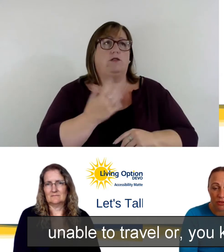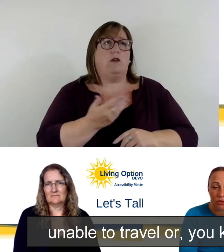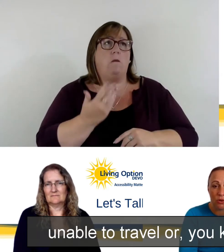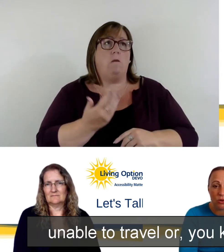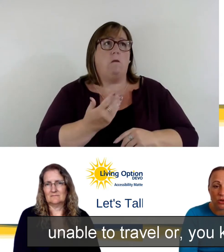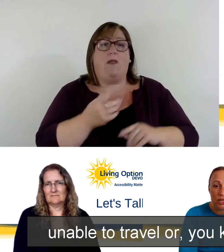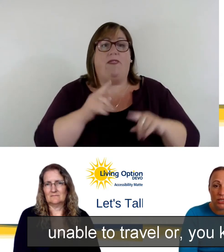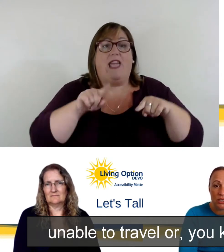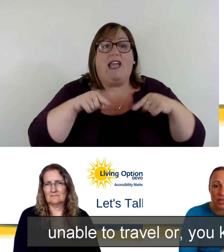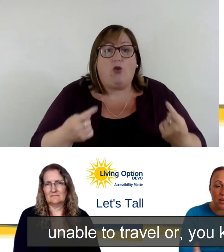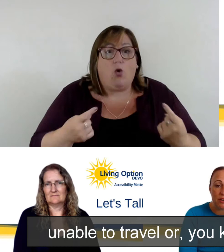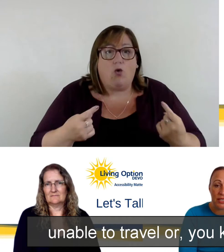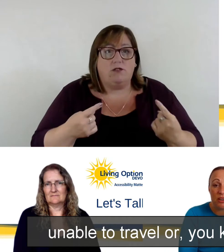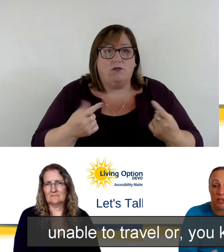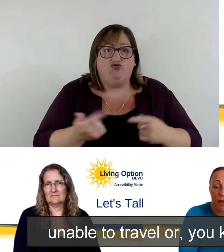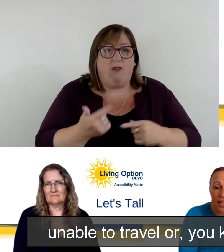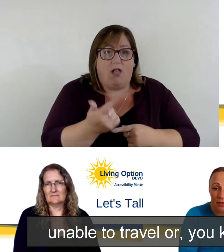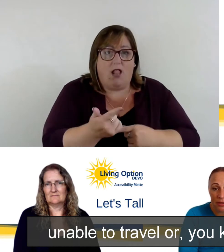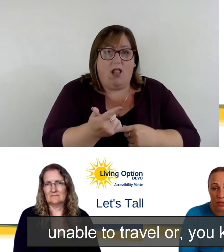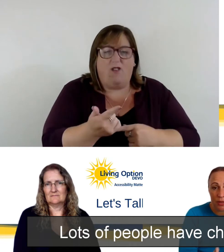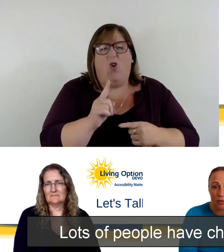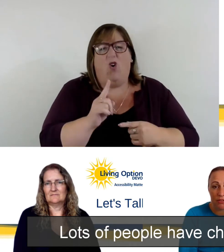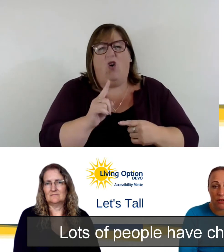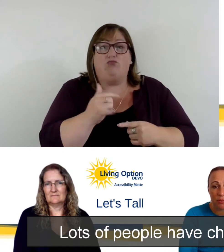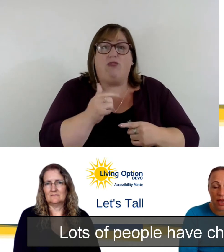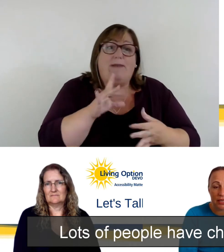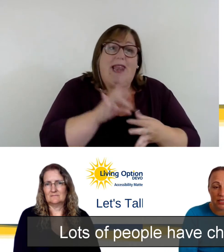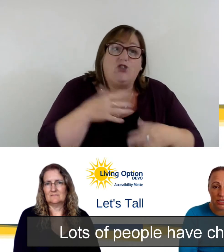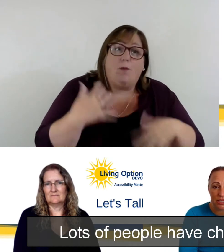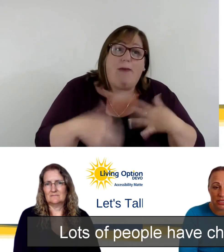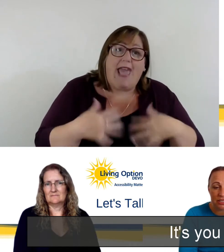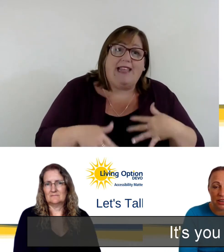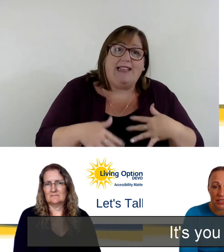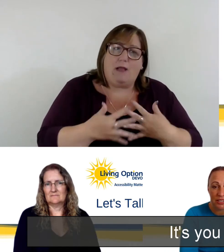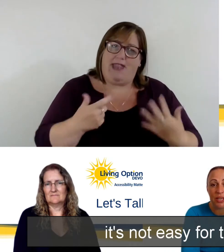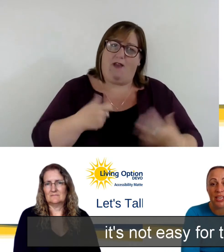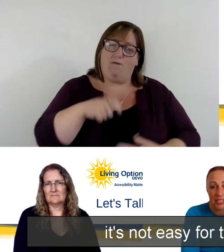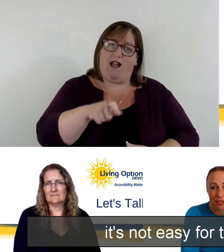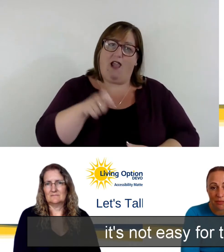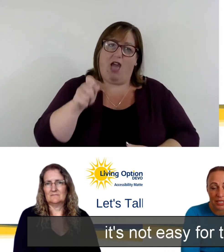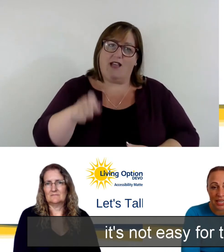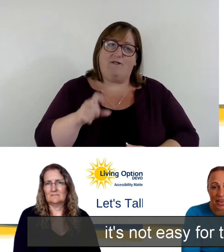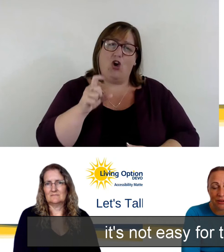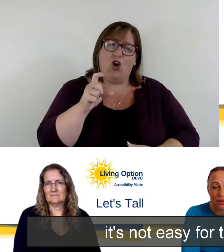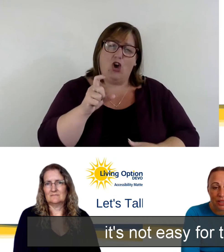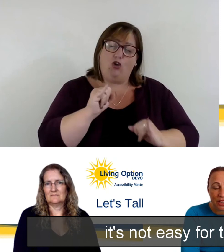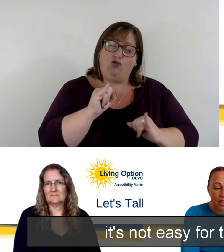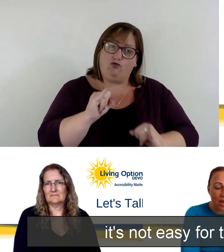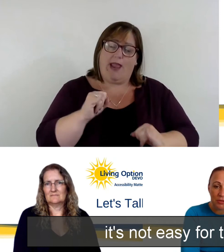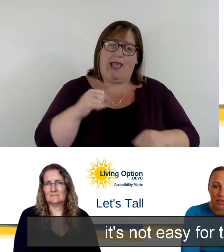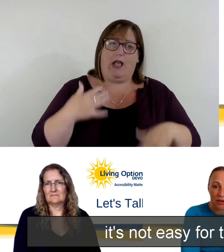to travel, or is in a lot of pain. Lots of people have chronic pain conditions. It's not easy for them to get